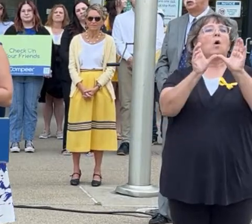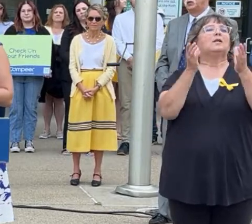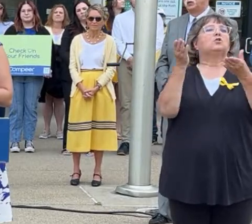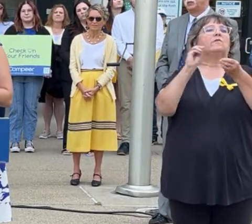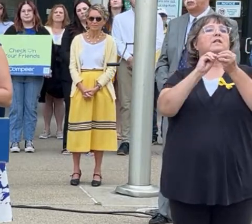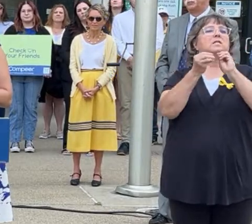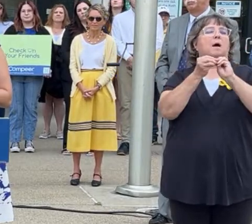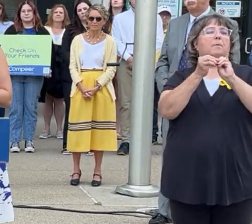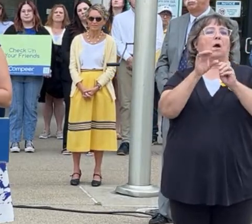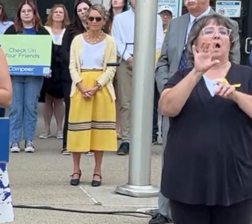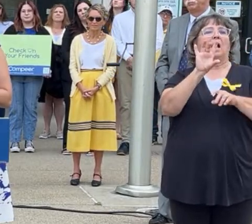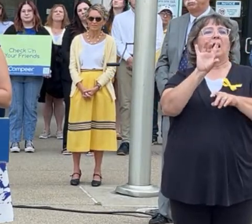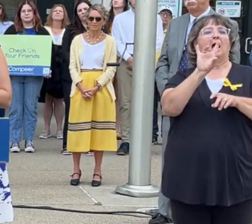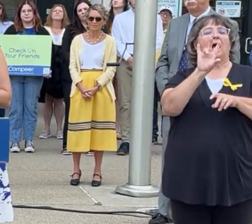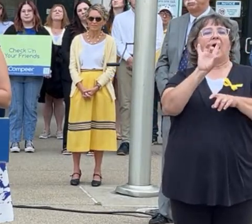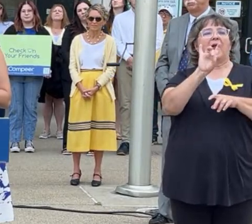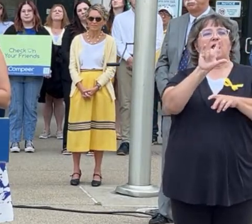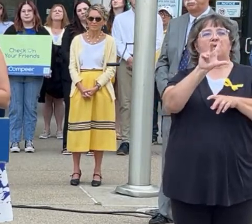number,